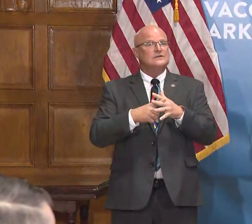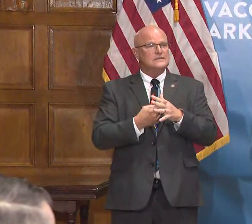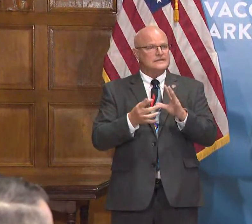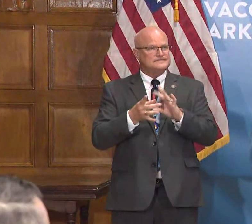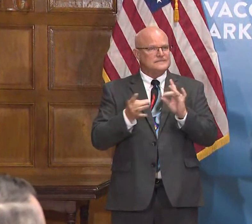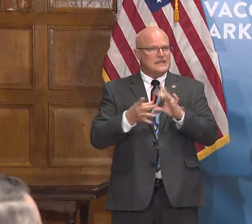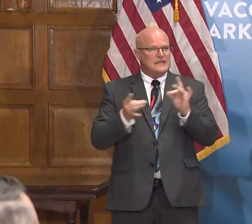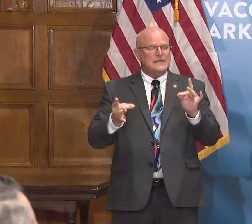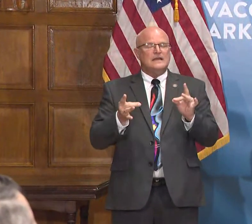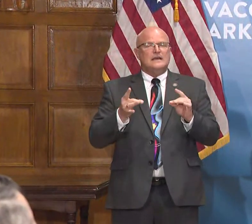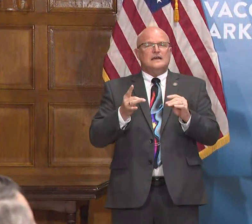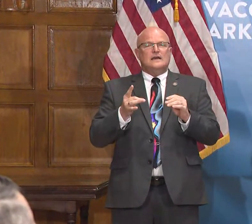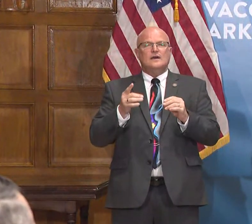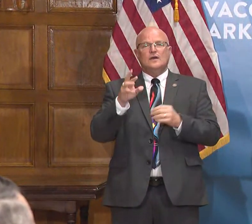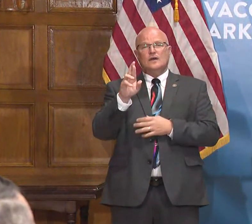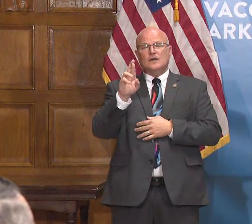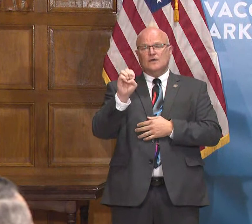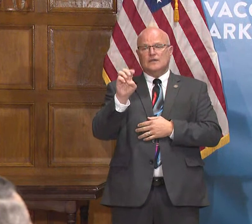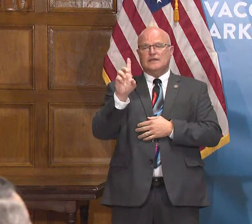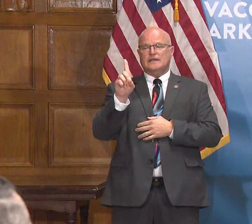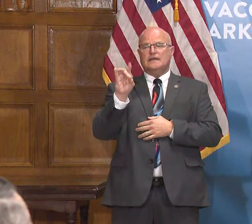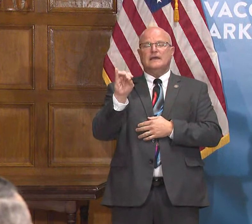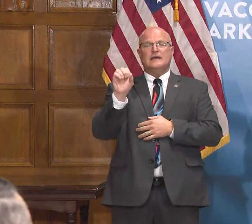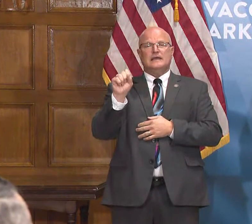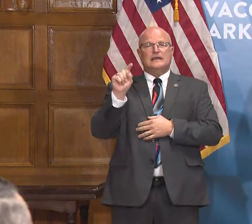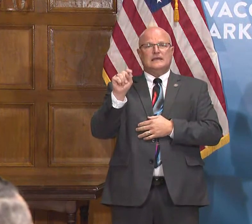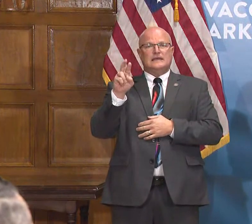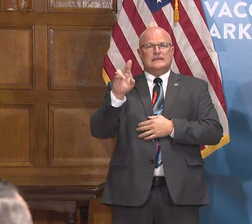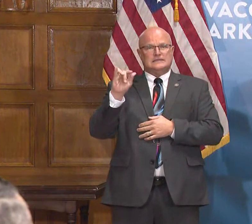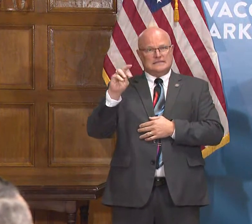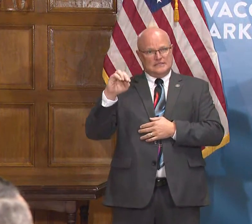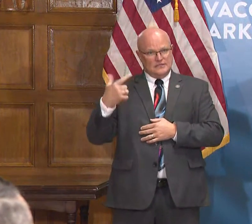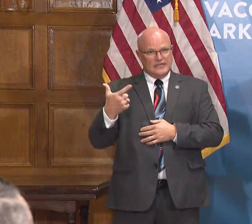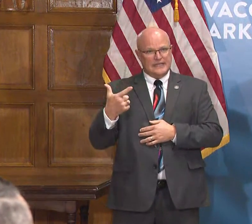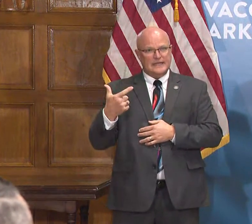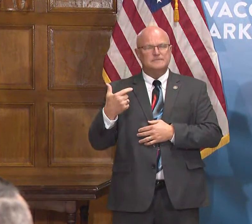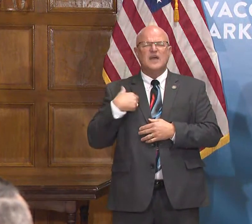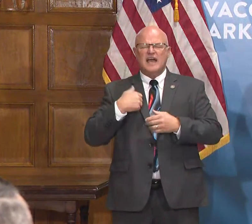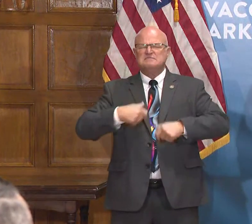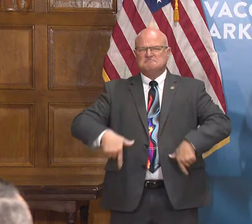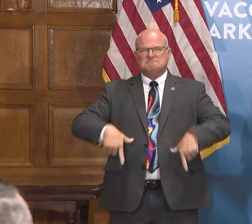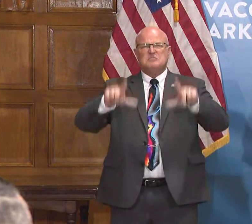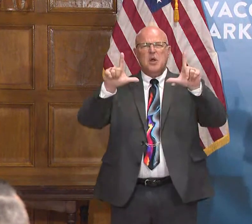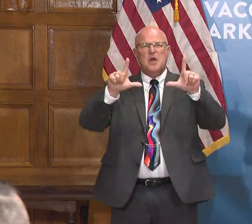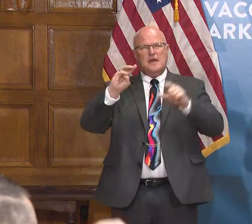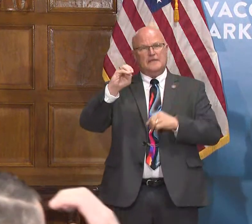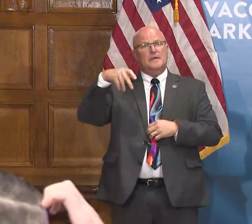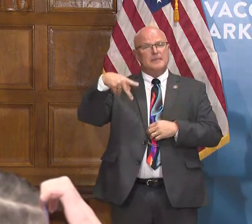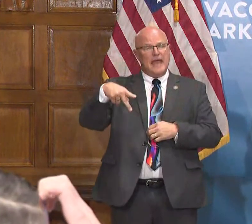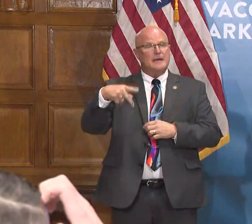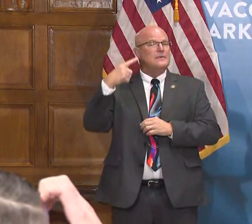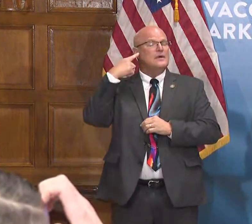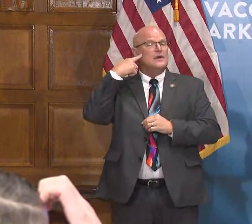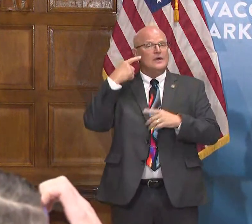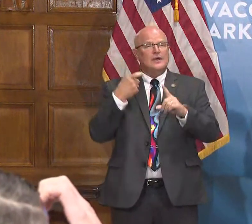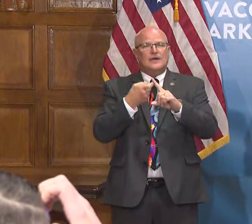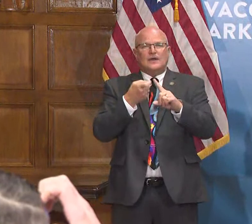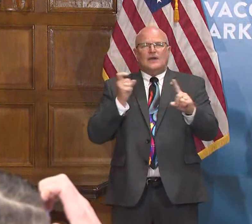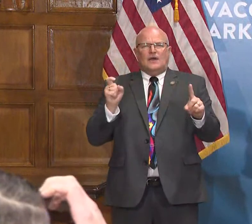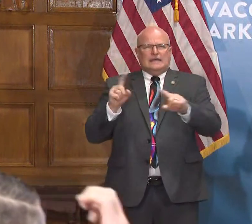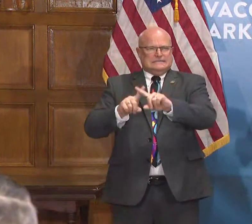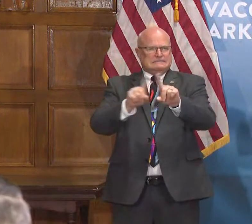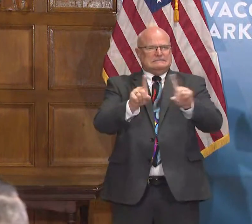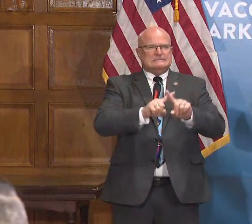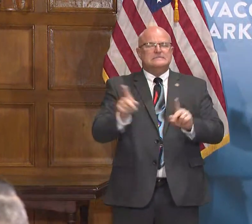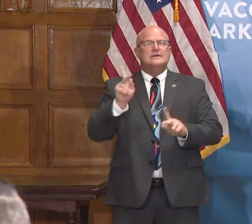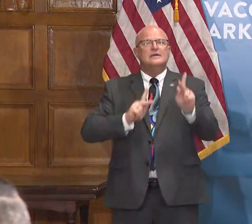by mentioning redistricting. If we'll bring the map up, we've heard from a number